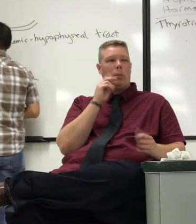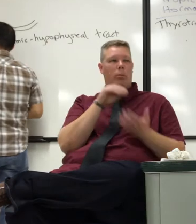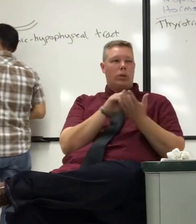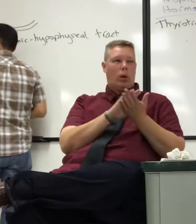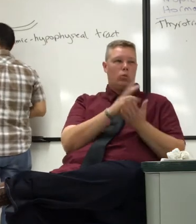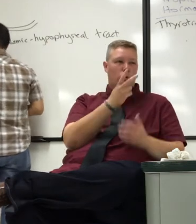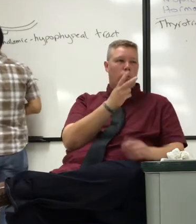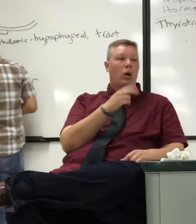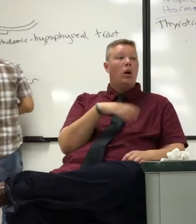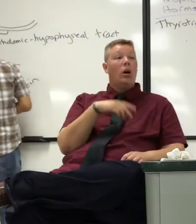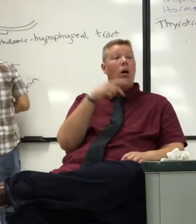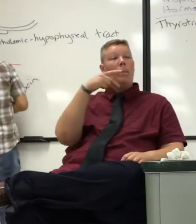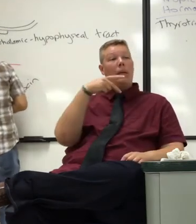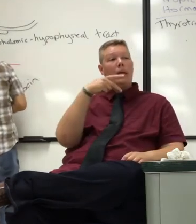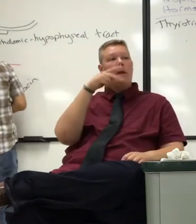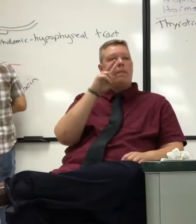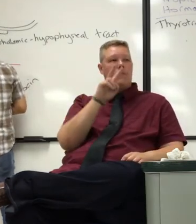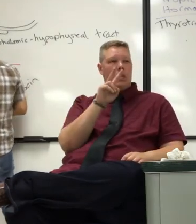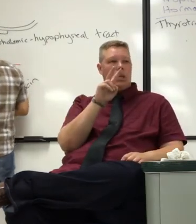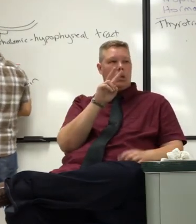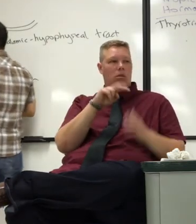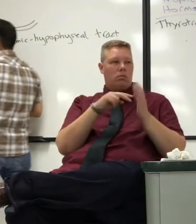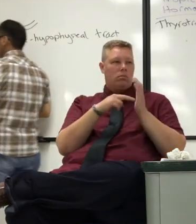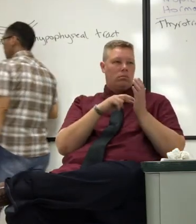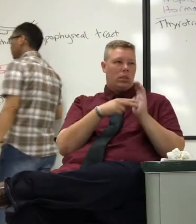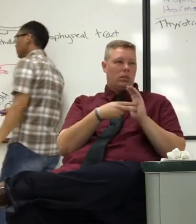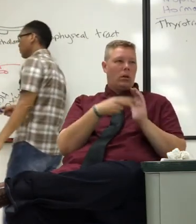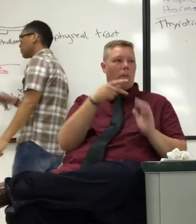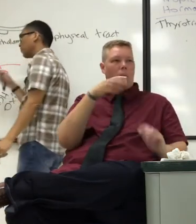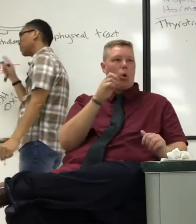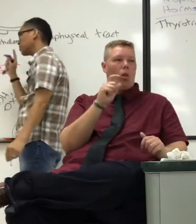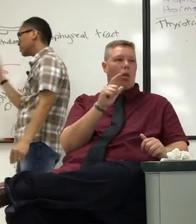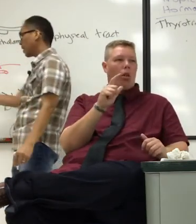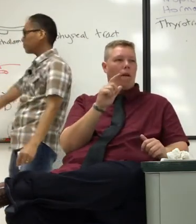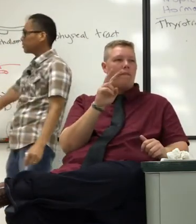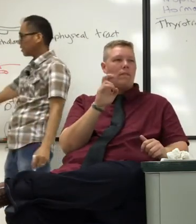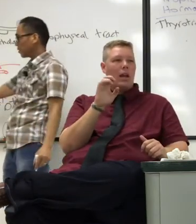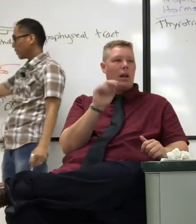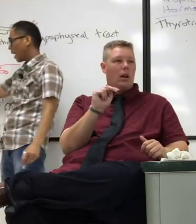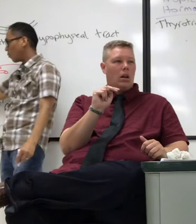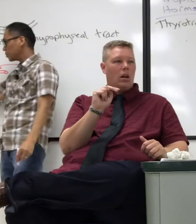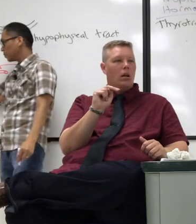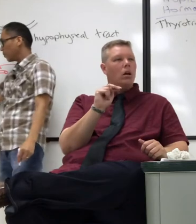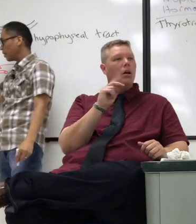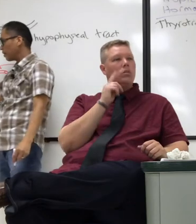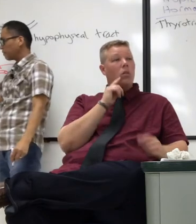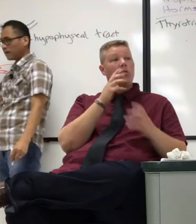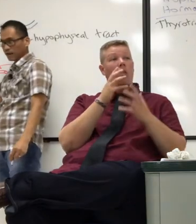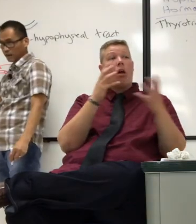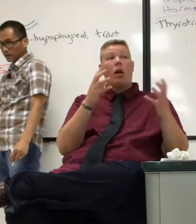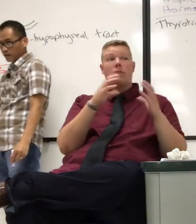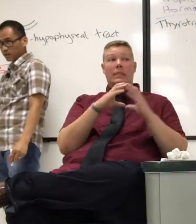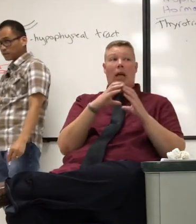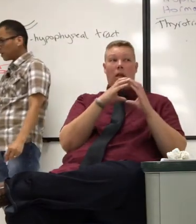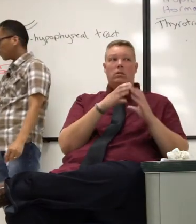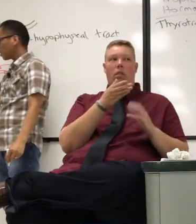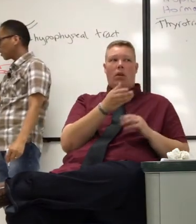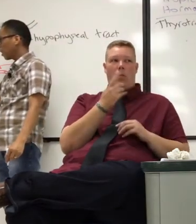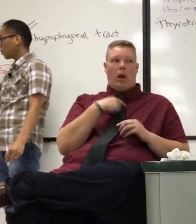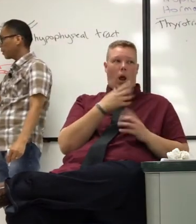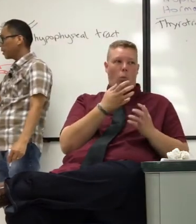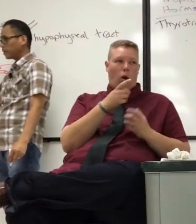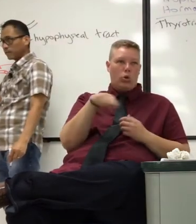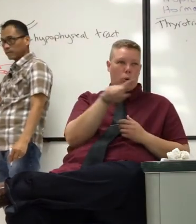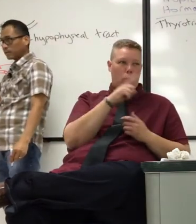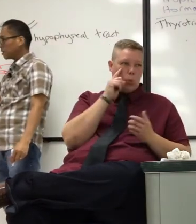portal vein. And I'll just put a number 2 for cap bed 2. There's a bunch of cells in here that I want you to identify, so I don't want